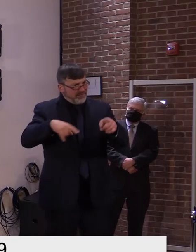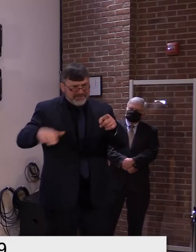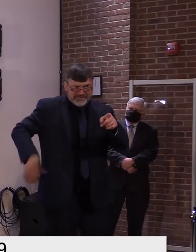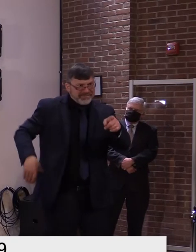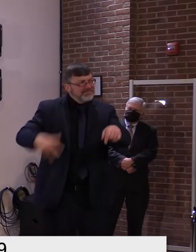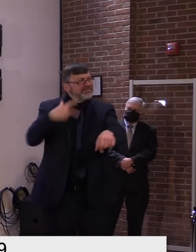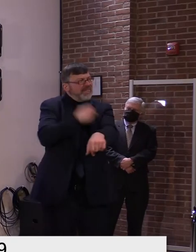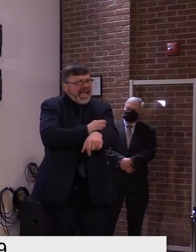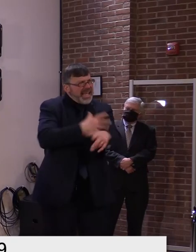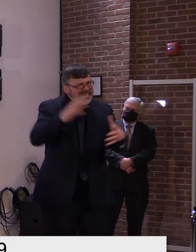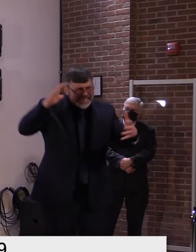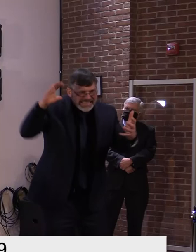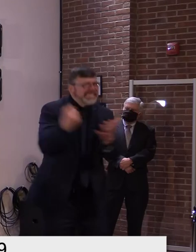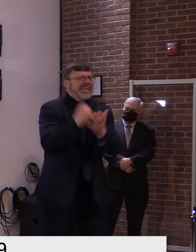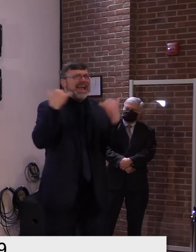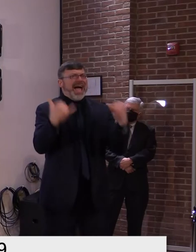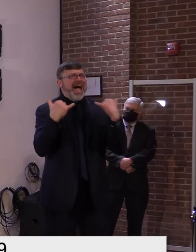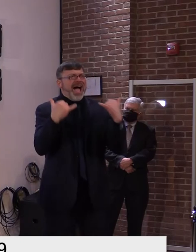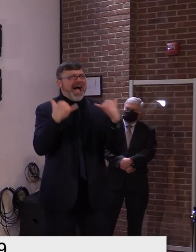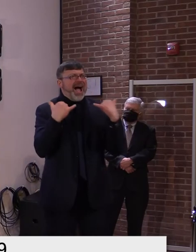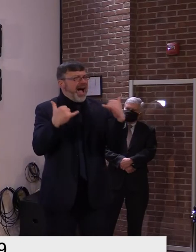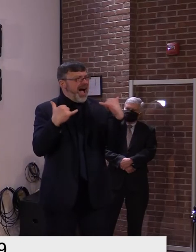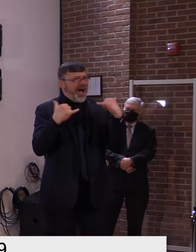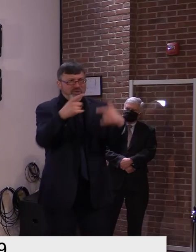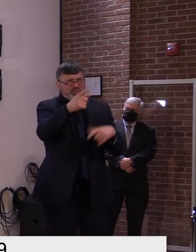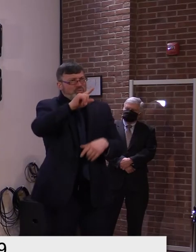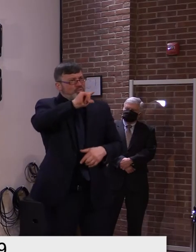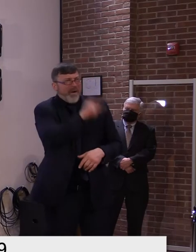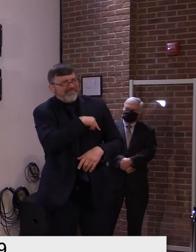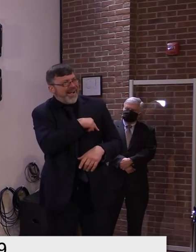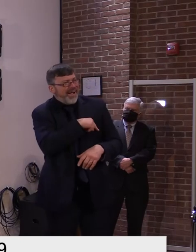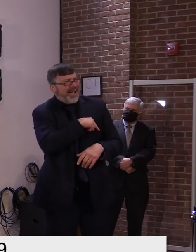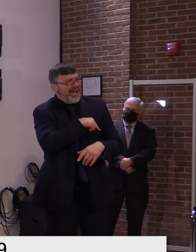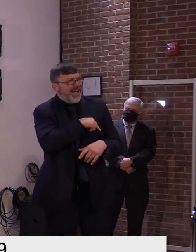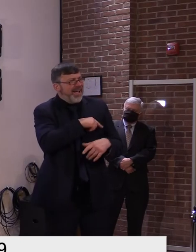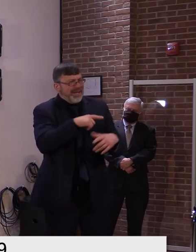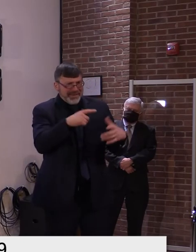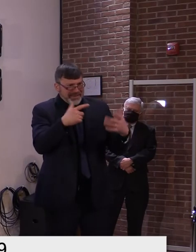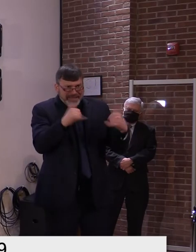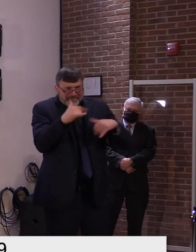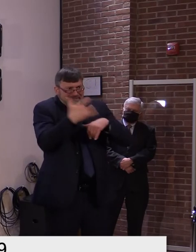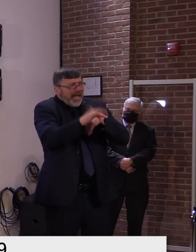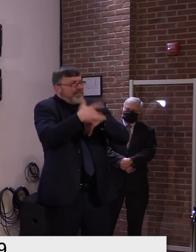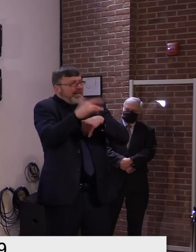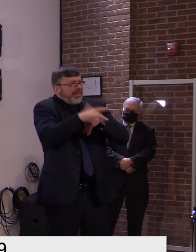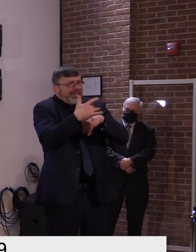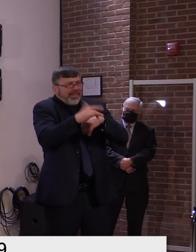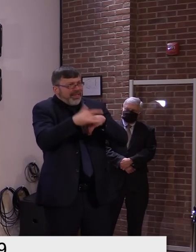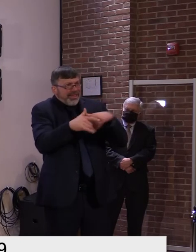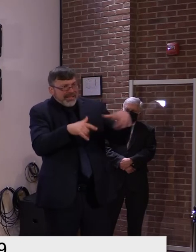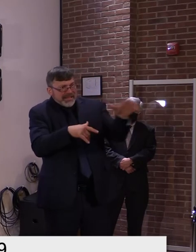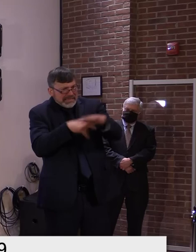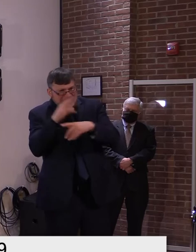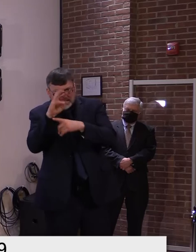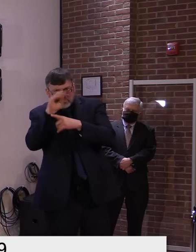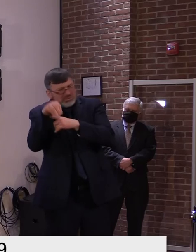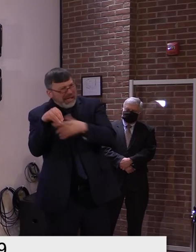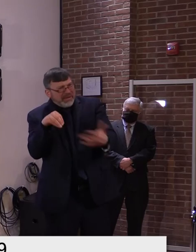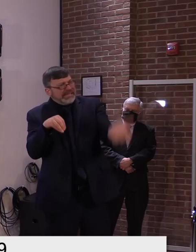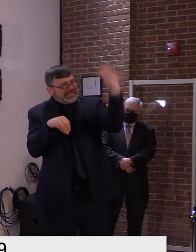reason, decided not to get your vaccination when it was offered before, it's still on the table. So we encourage you to do